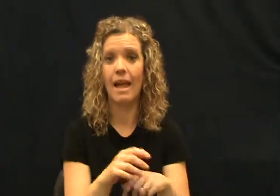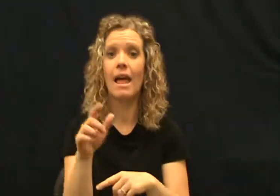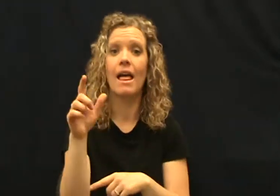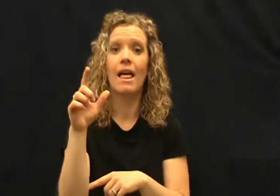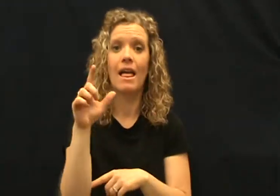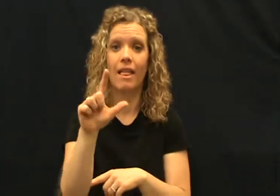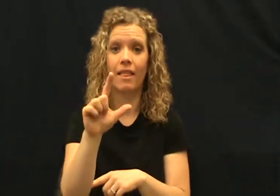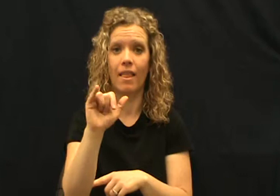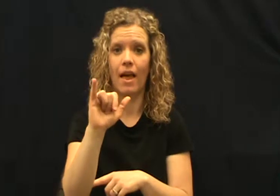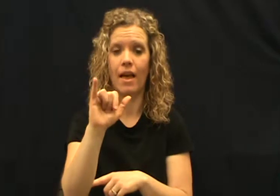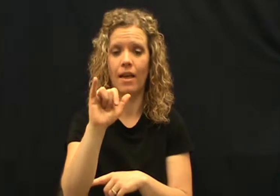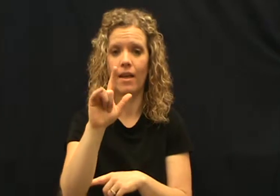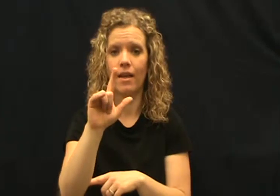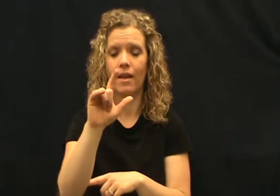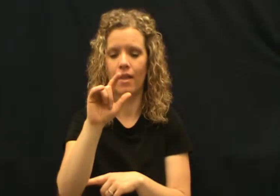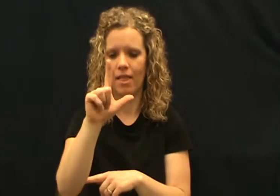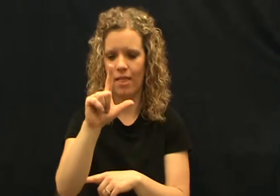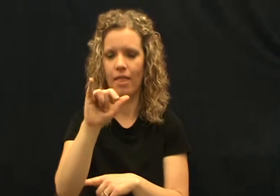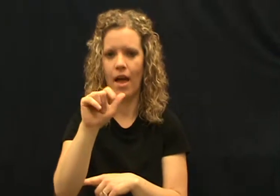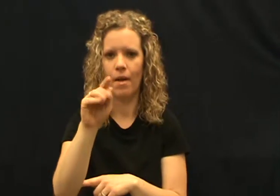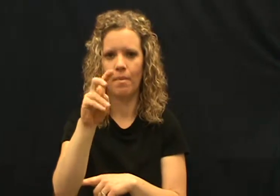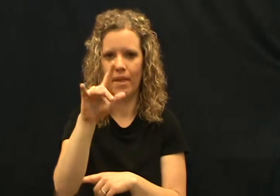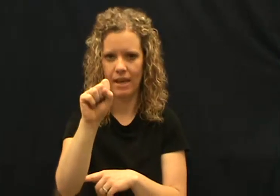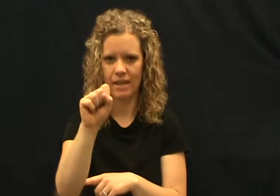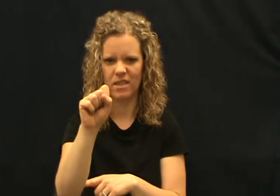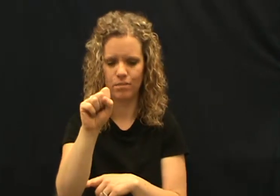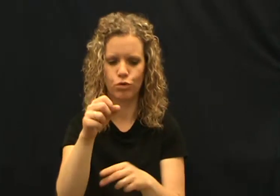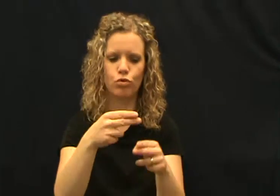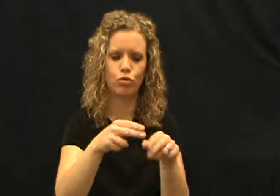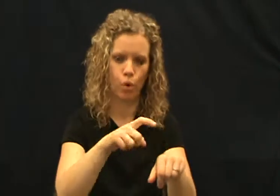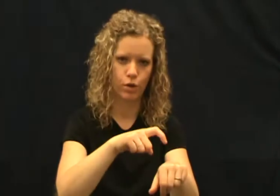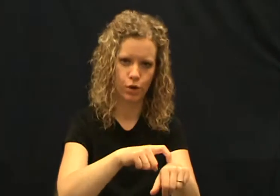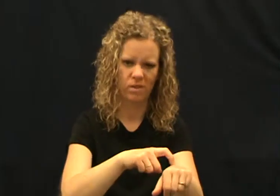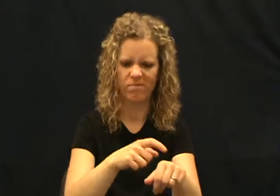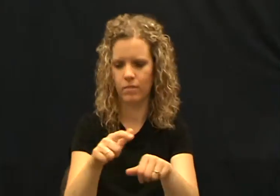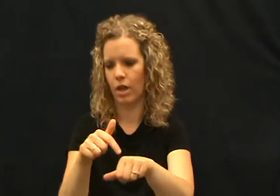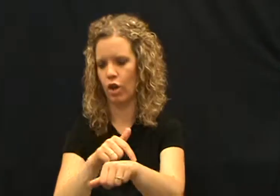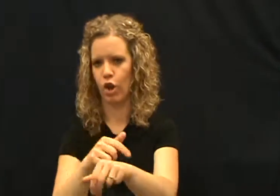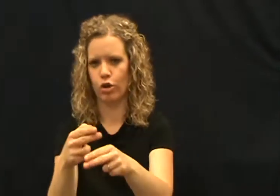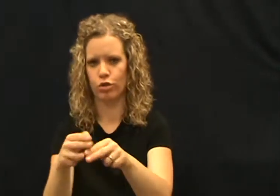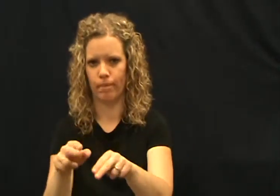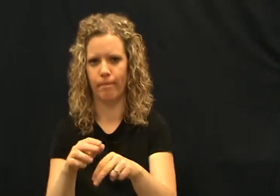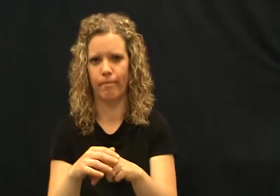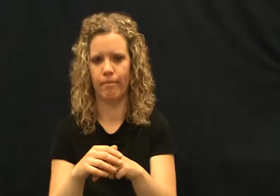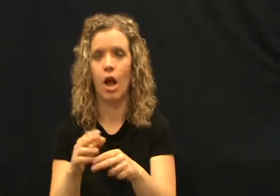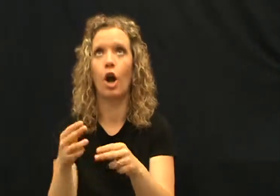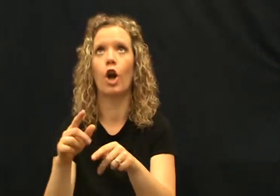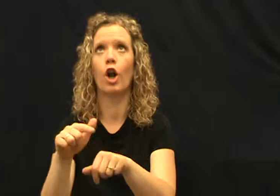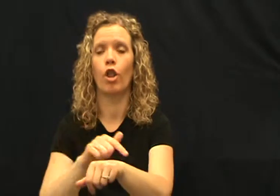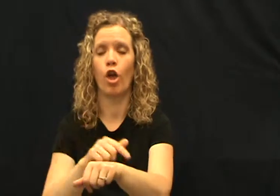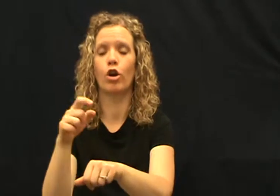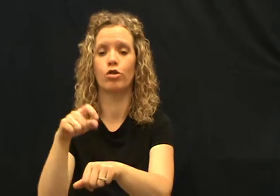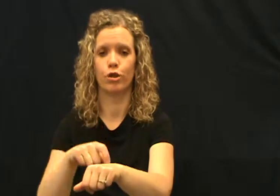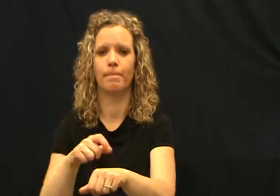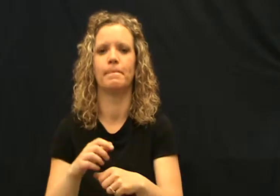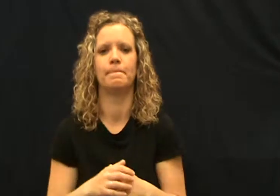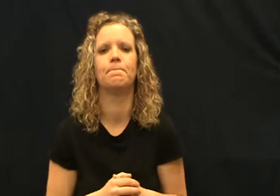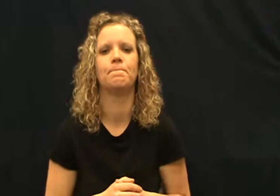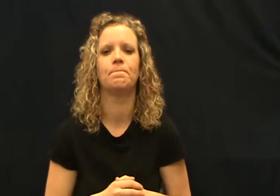we're classifying our assets and liabilities in terms of whether or not they're short-term or long-term.